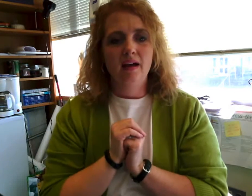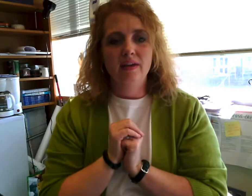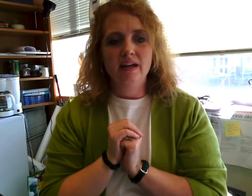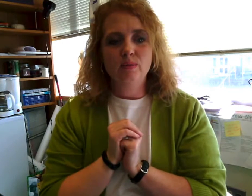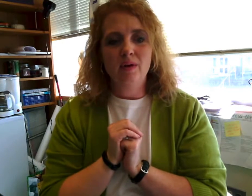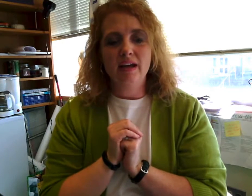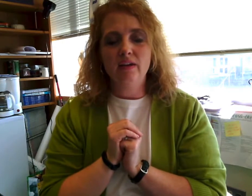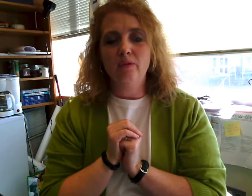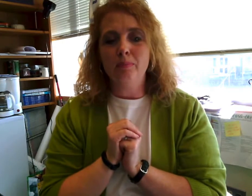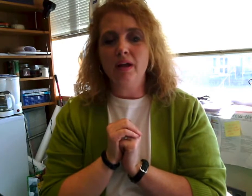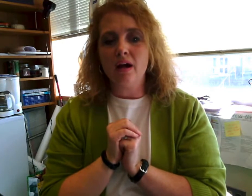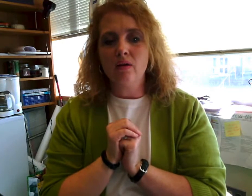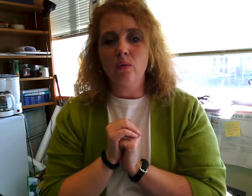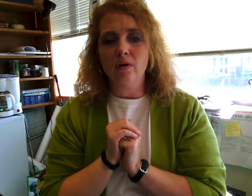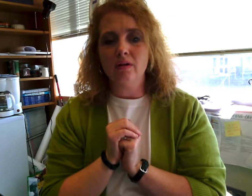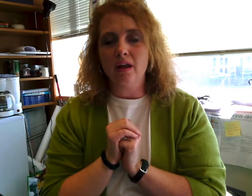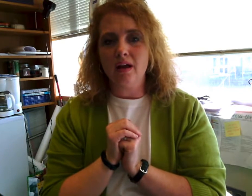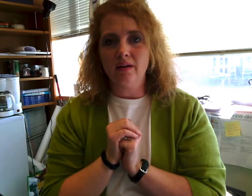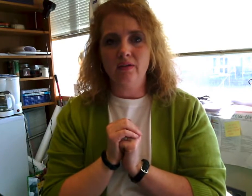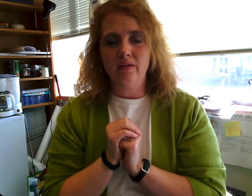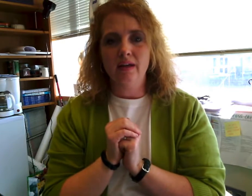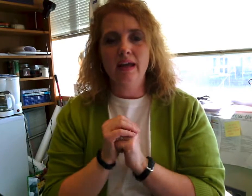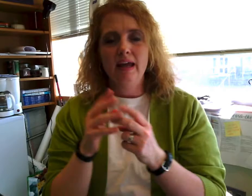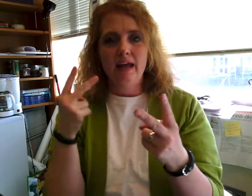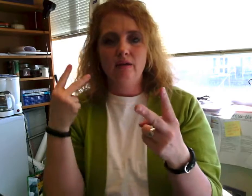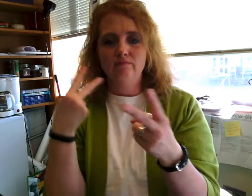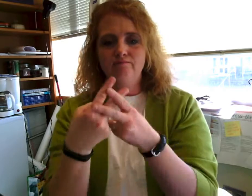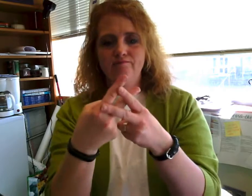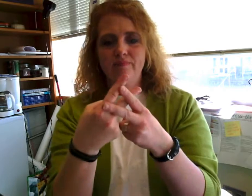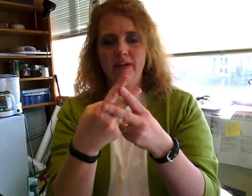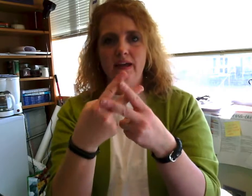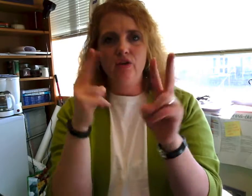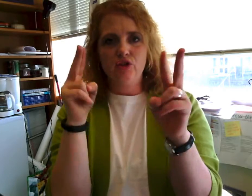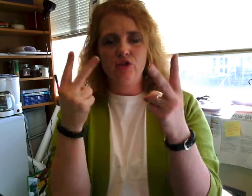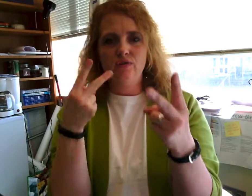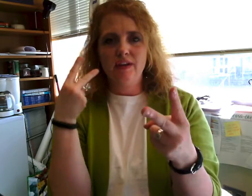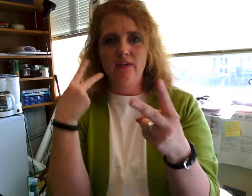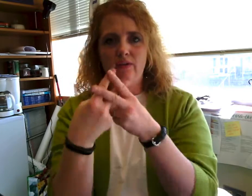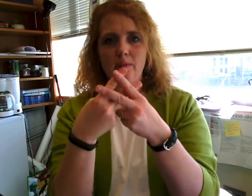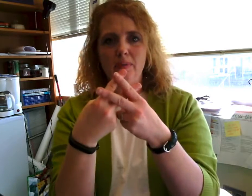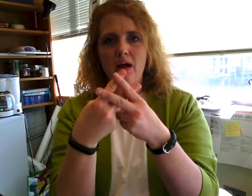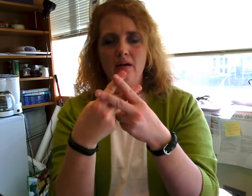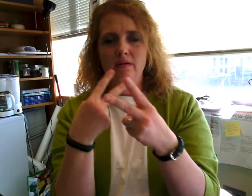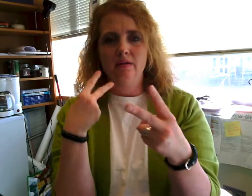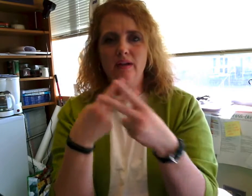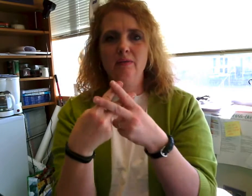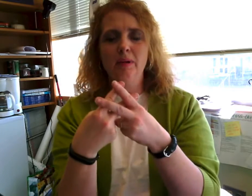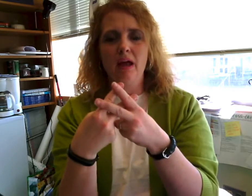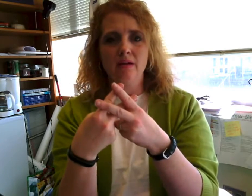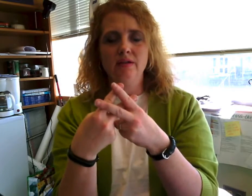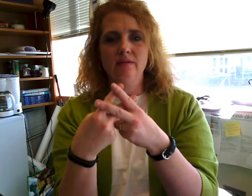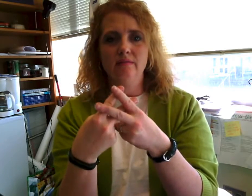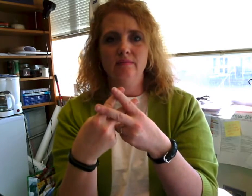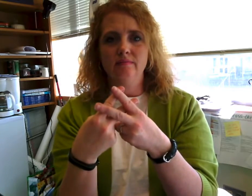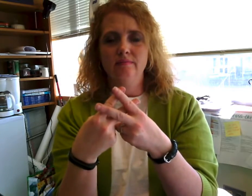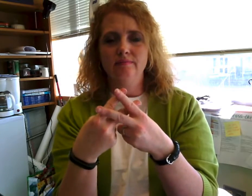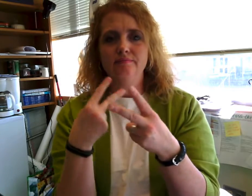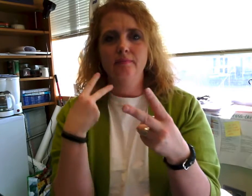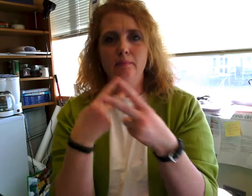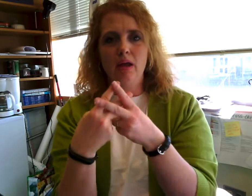The next one is block or clot, and it's two V's, block. It's blocked,